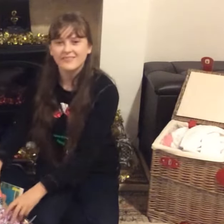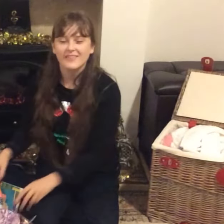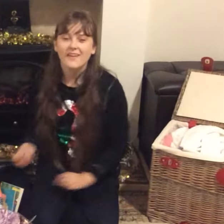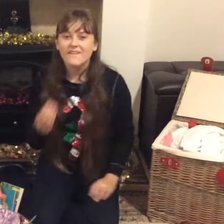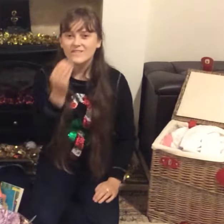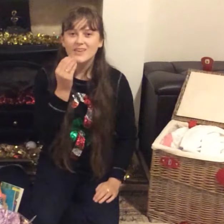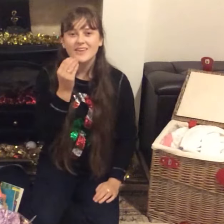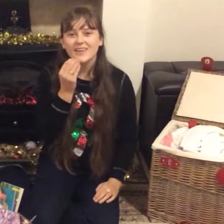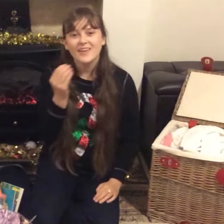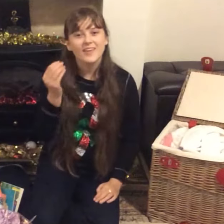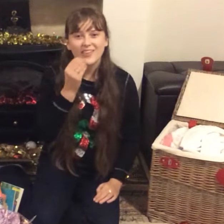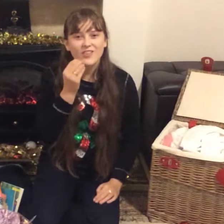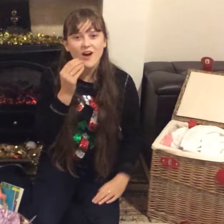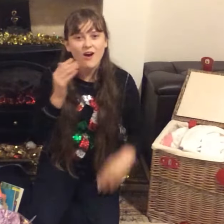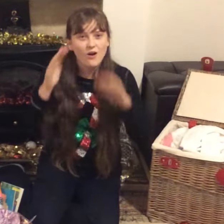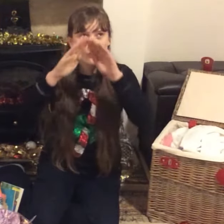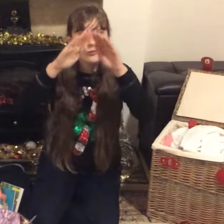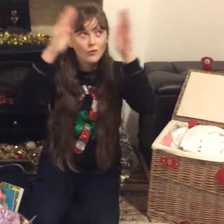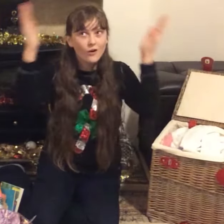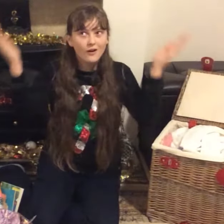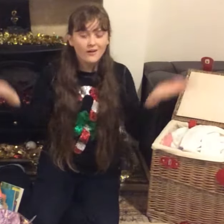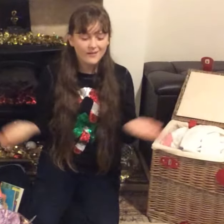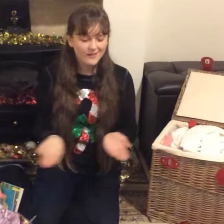Be the the world